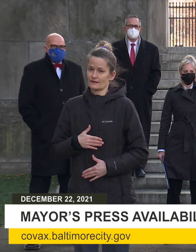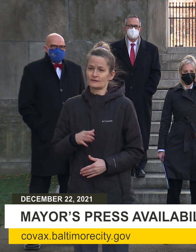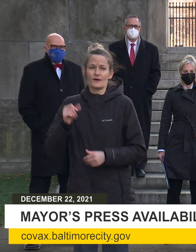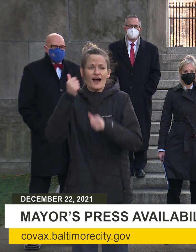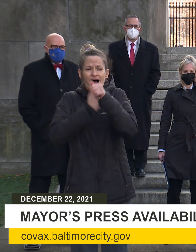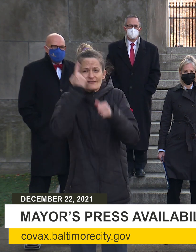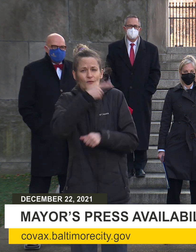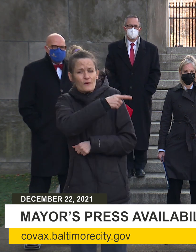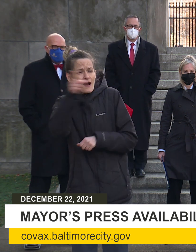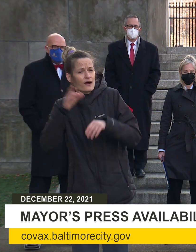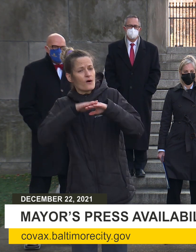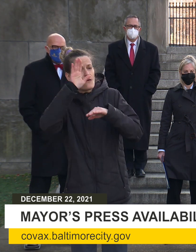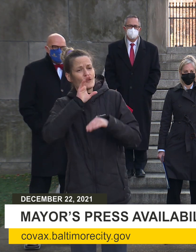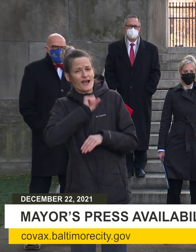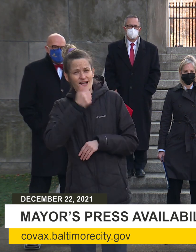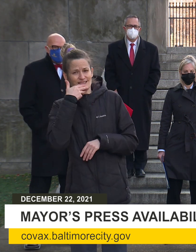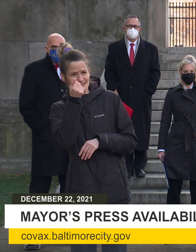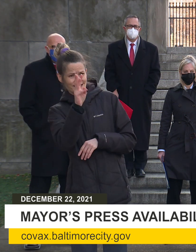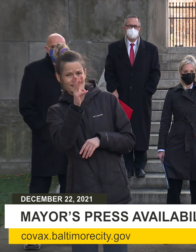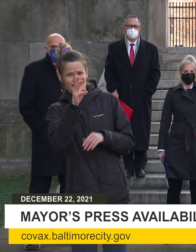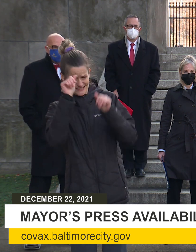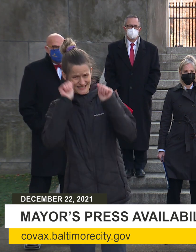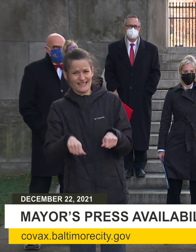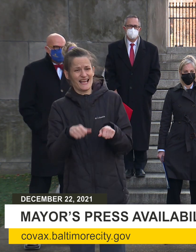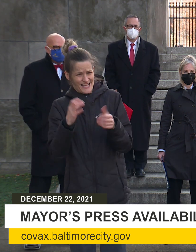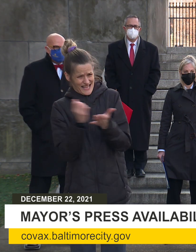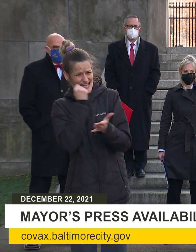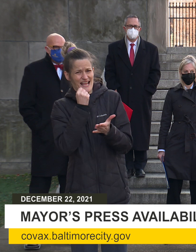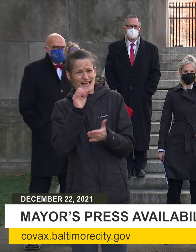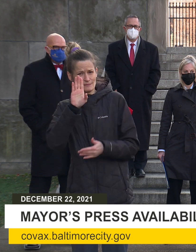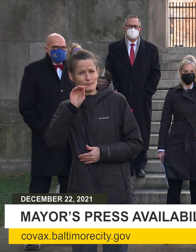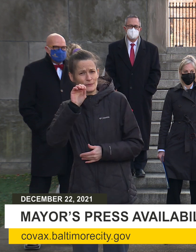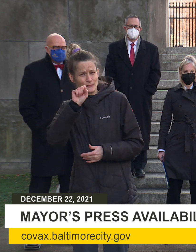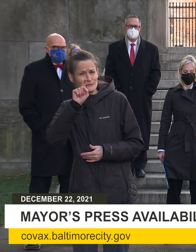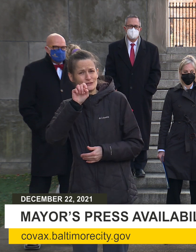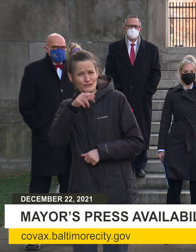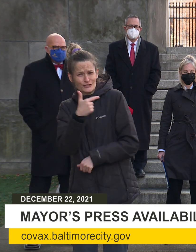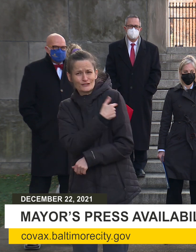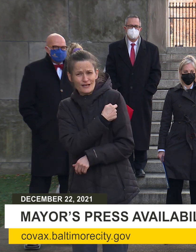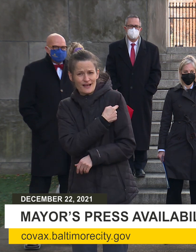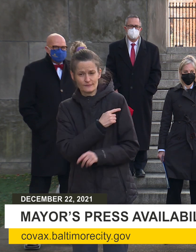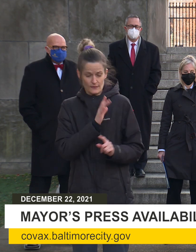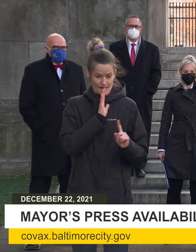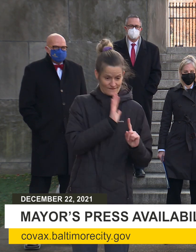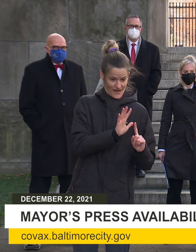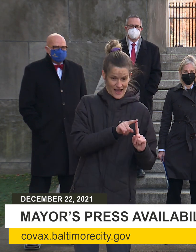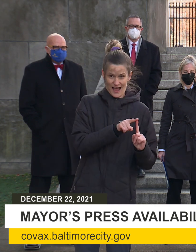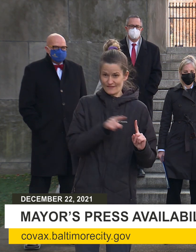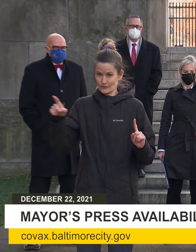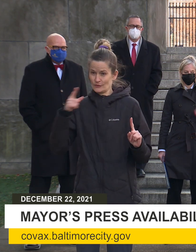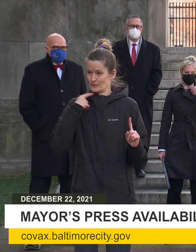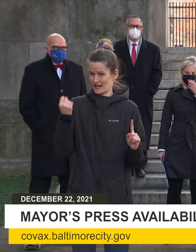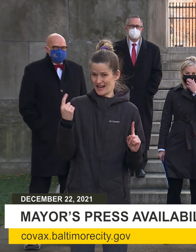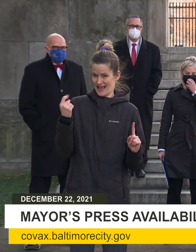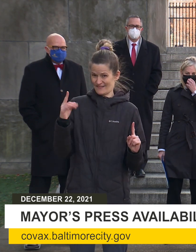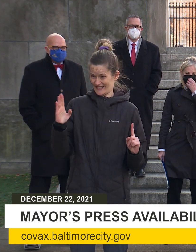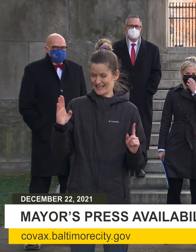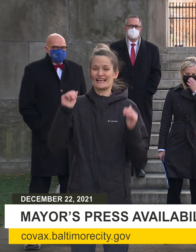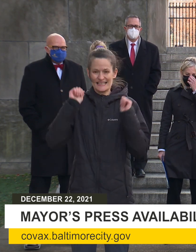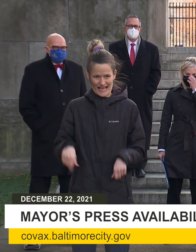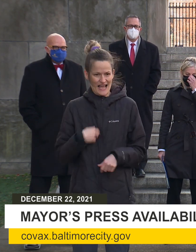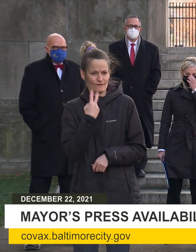is now eligible to receive a booster, and our 5 to 11-year-olds are also now eligible to get the 2-dose vaccination series from